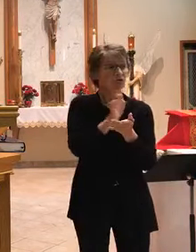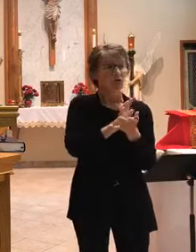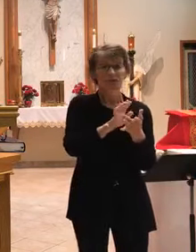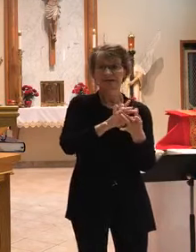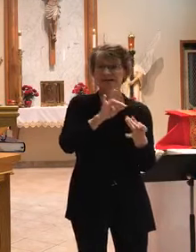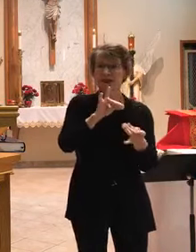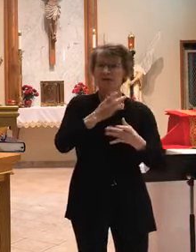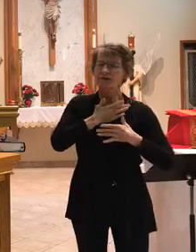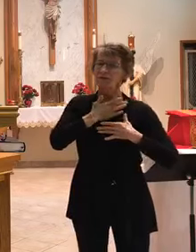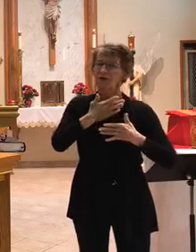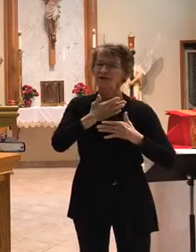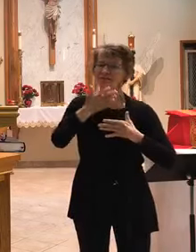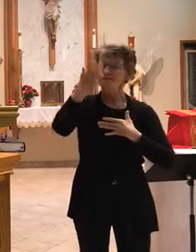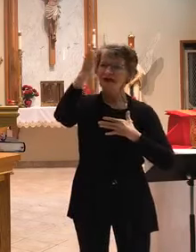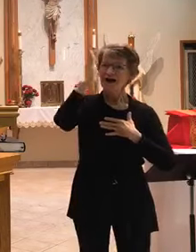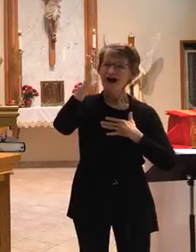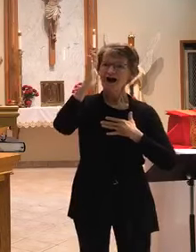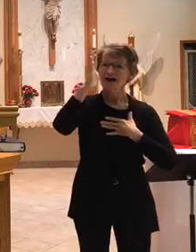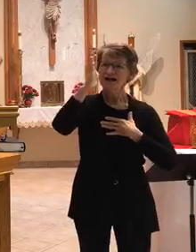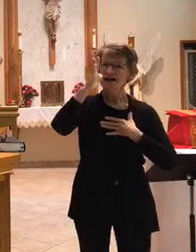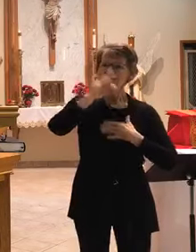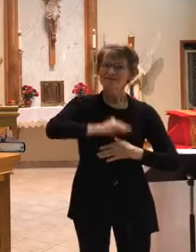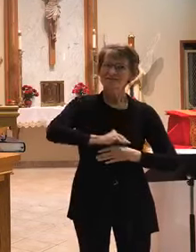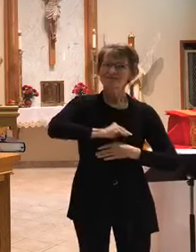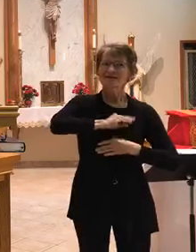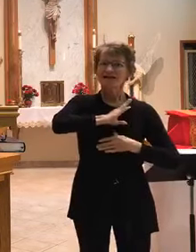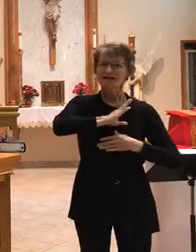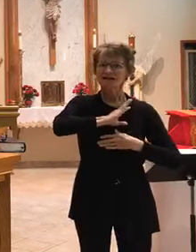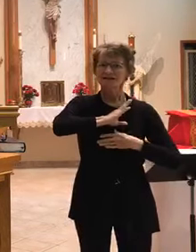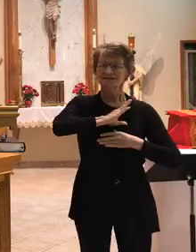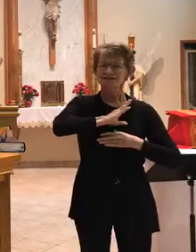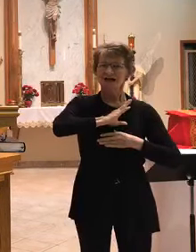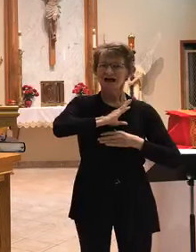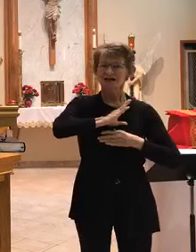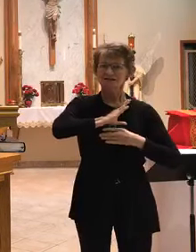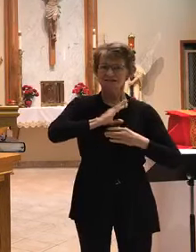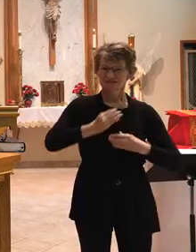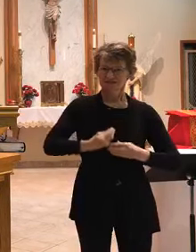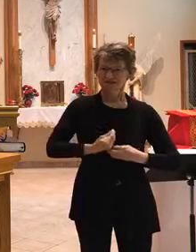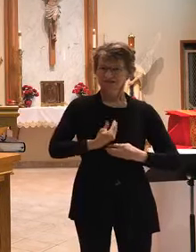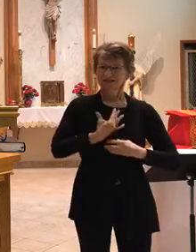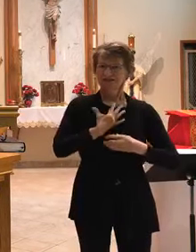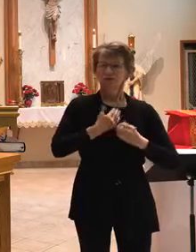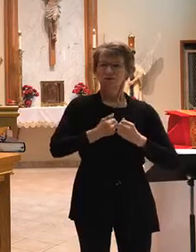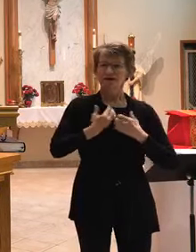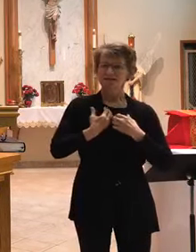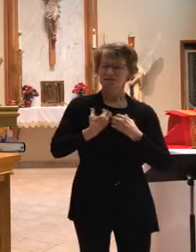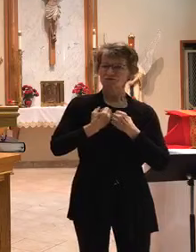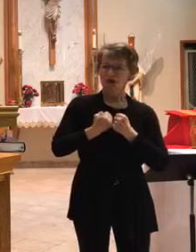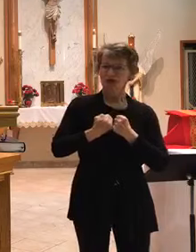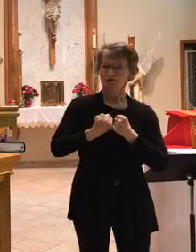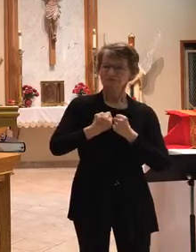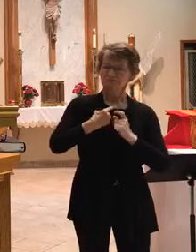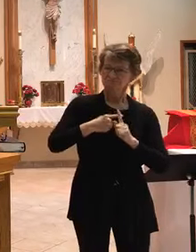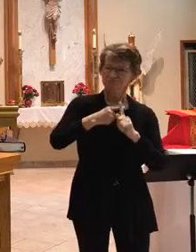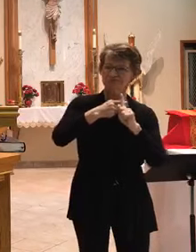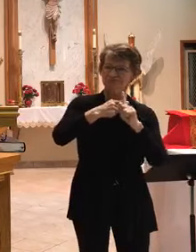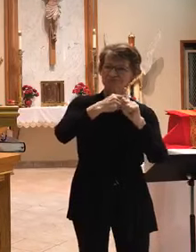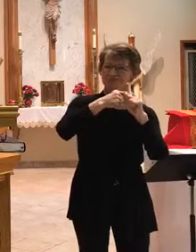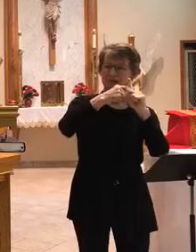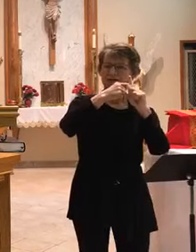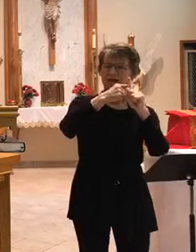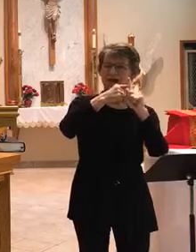Spirit, the breath of God, fills us with strength upon strength. That's the gift of our